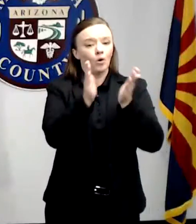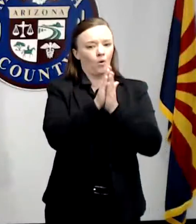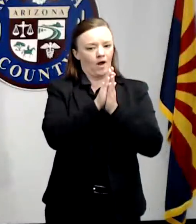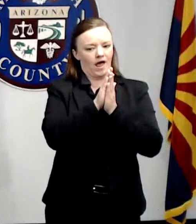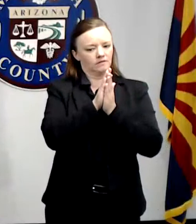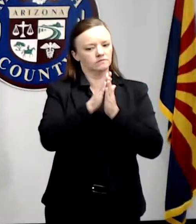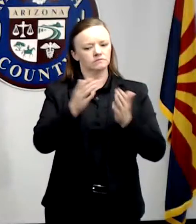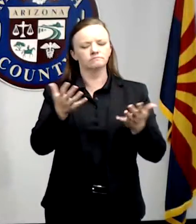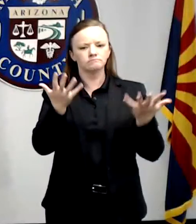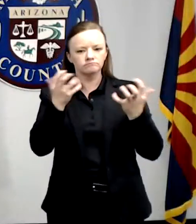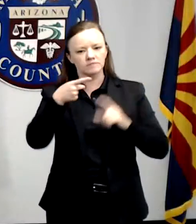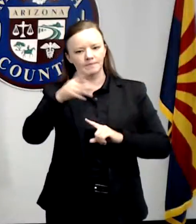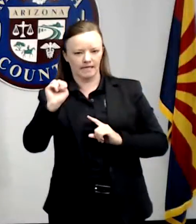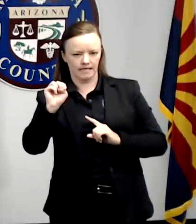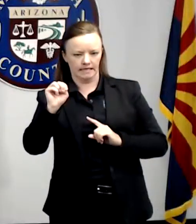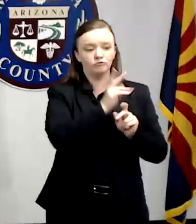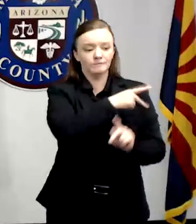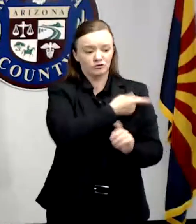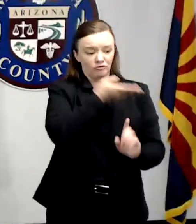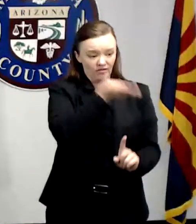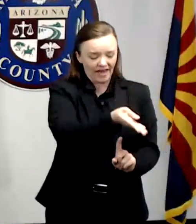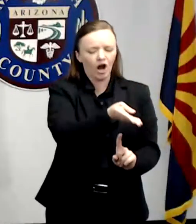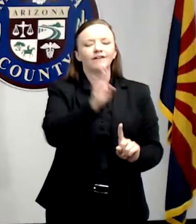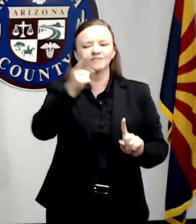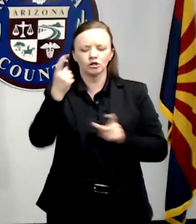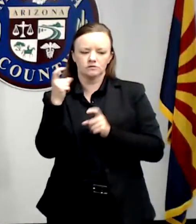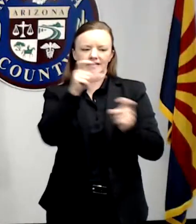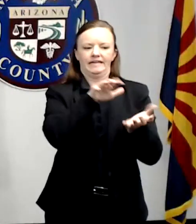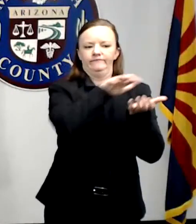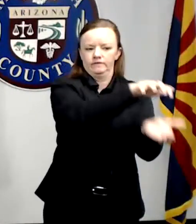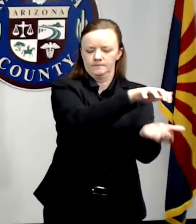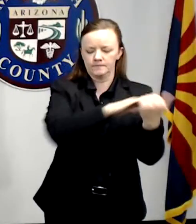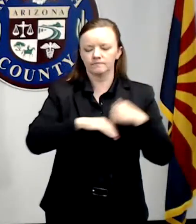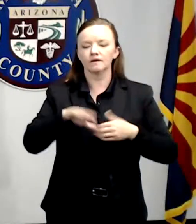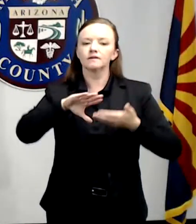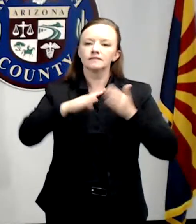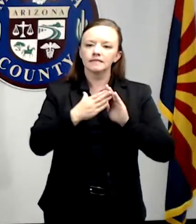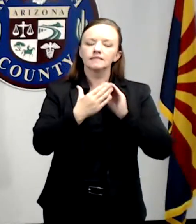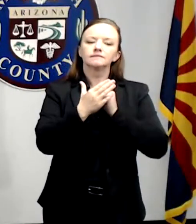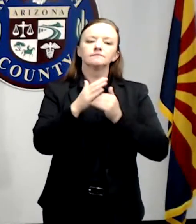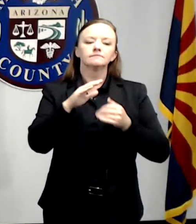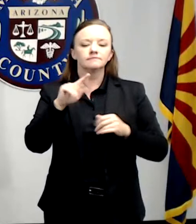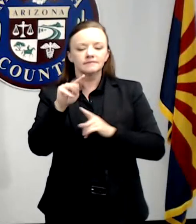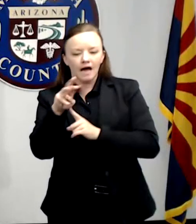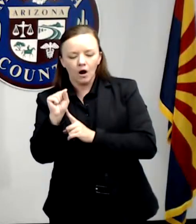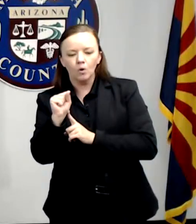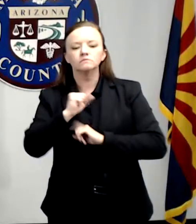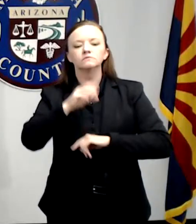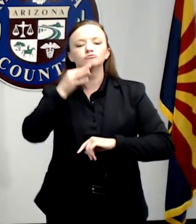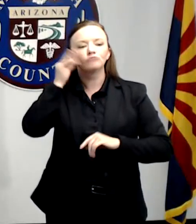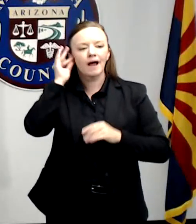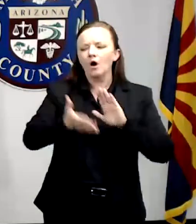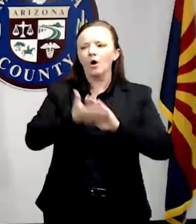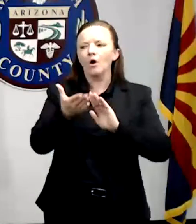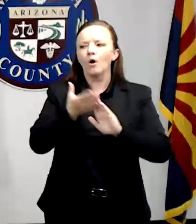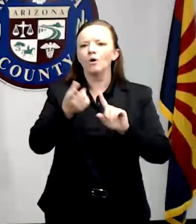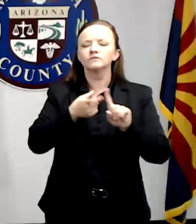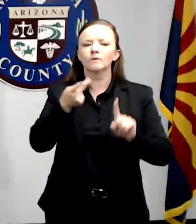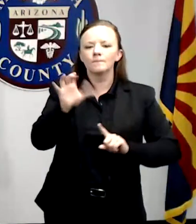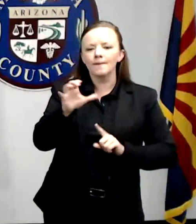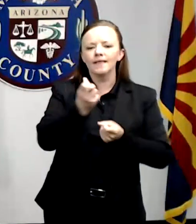reviewed and prioritized, with prior tribal communities follow a similar process, and in some cases, municipal